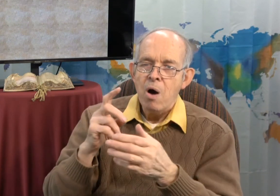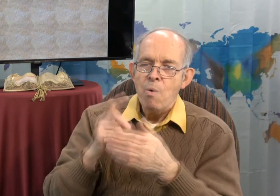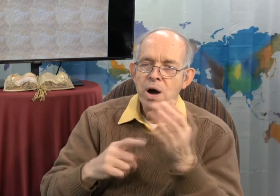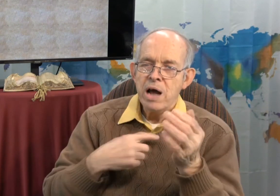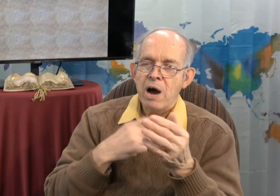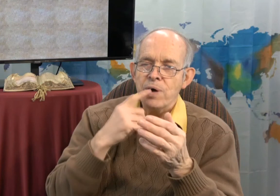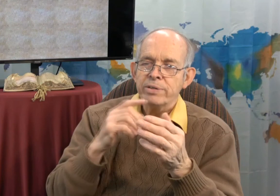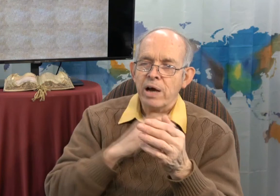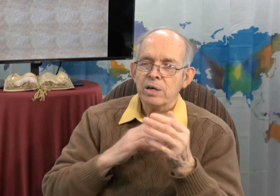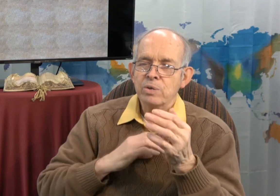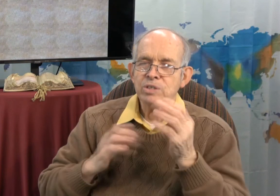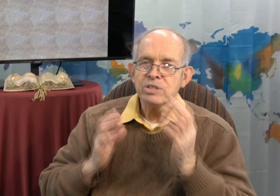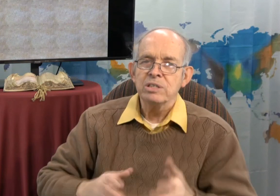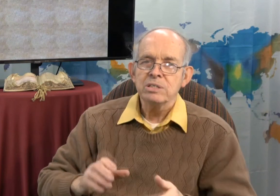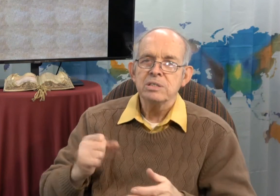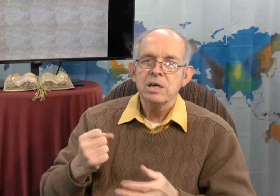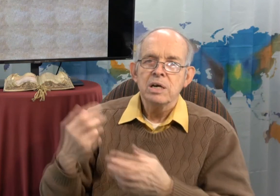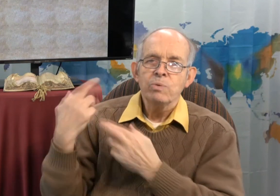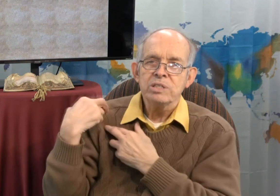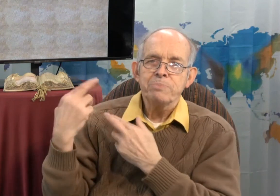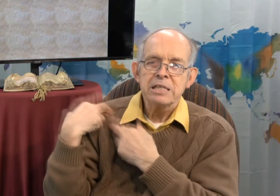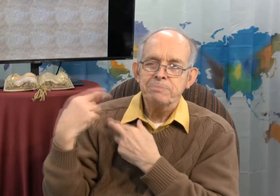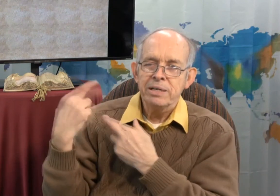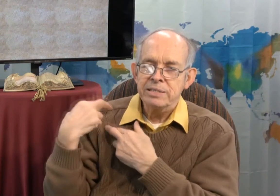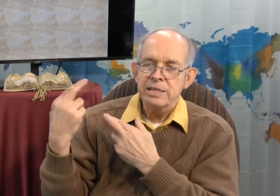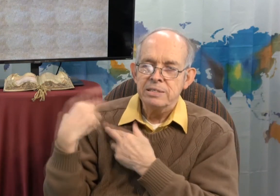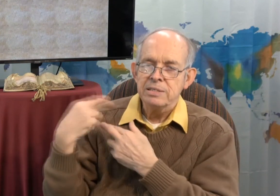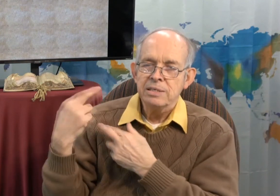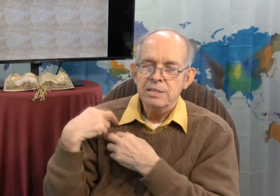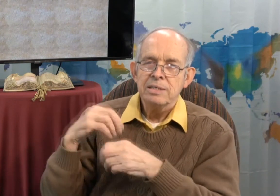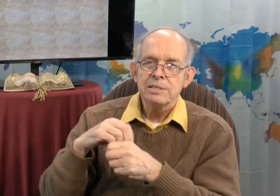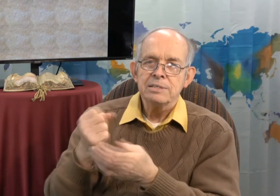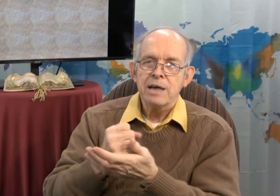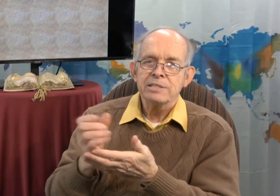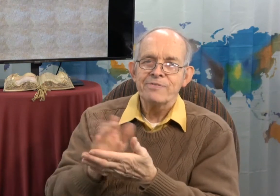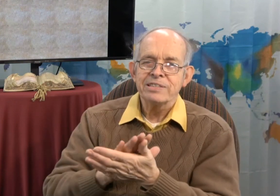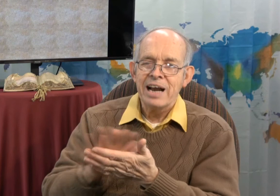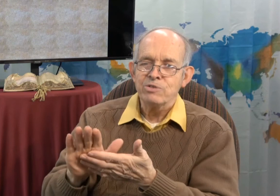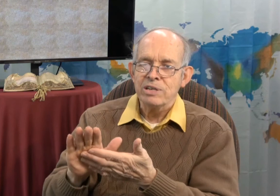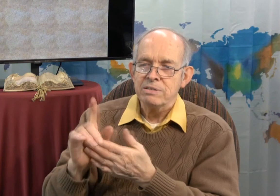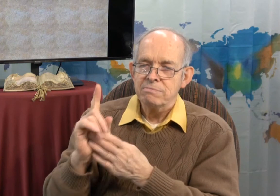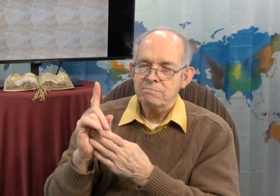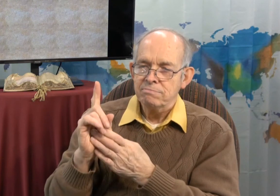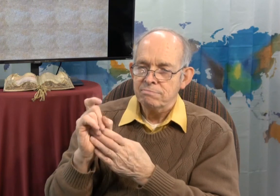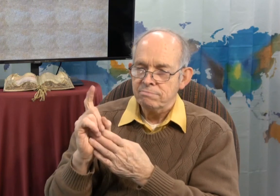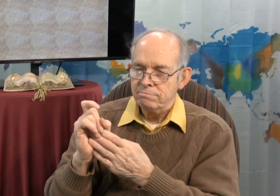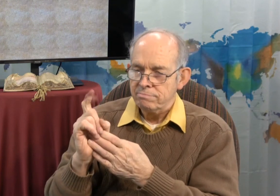but our that Christian's responsibility is justification.